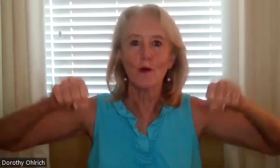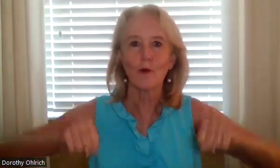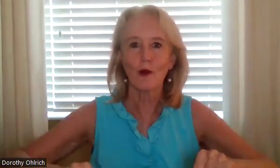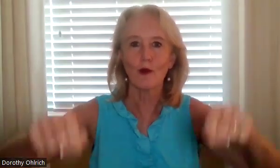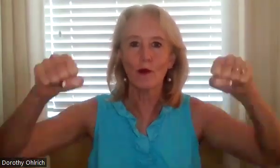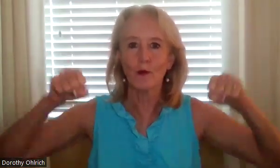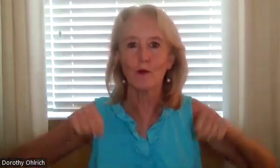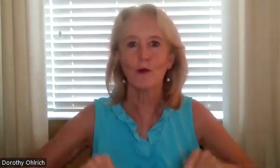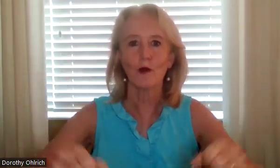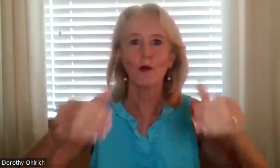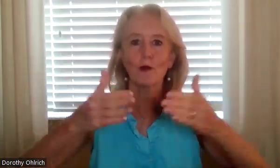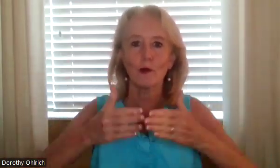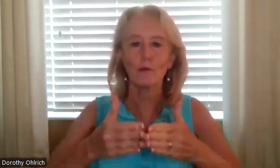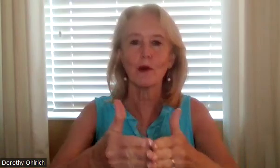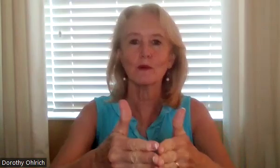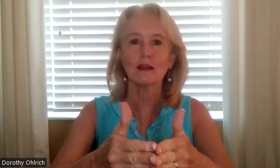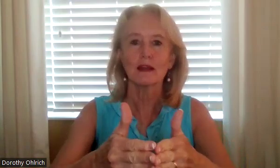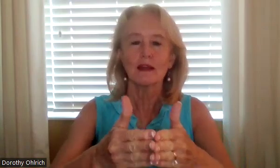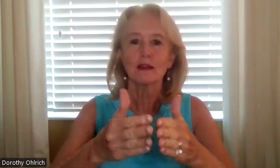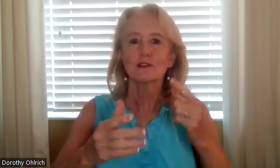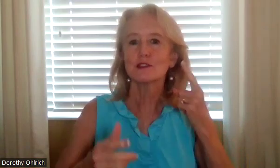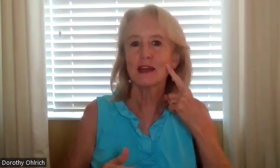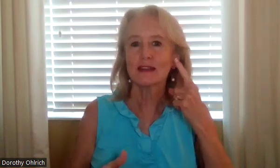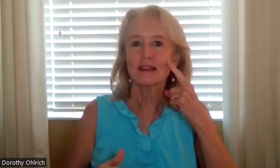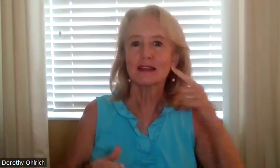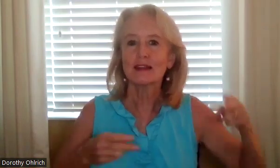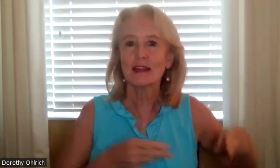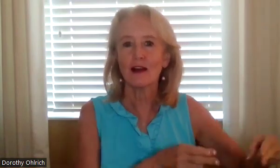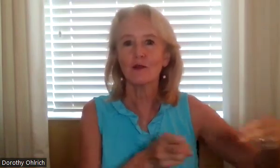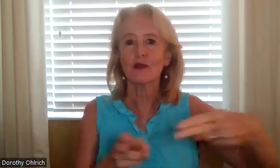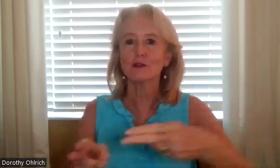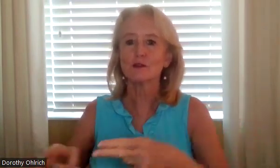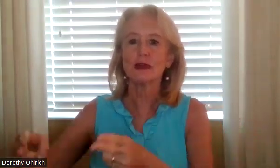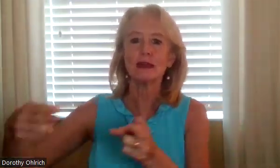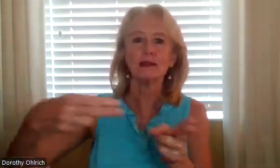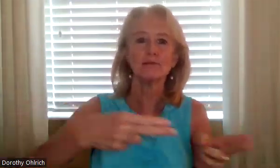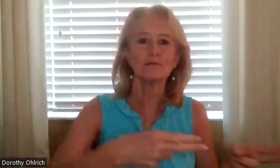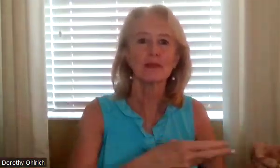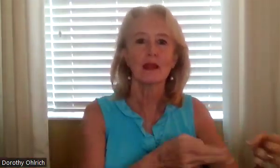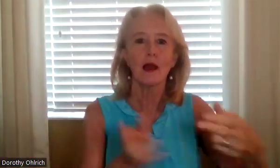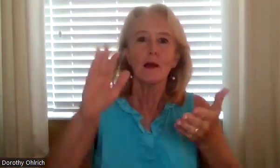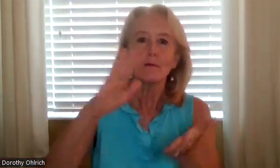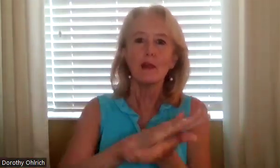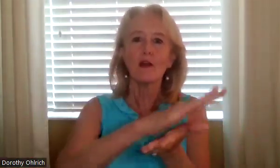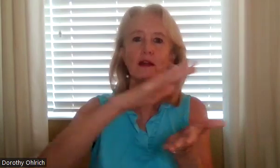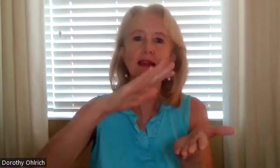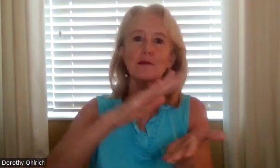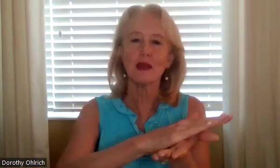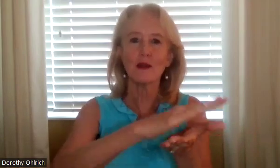Row, row, row your boat gently down the stream. Merrily,